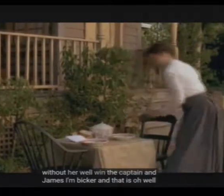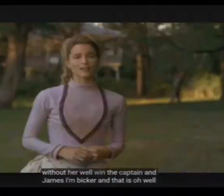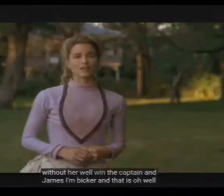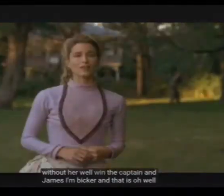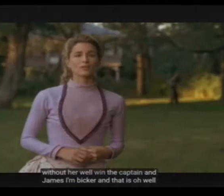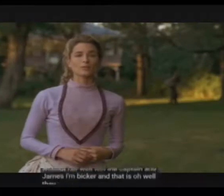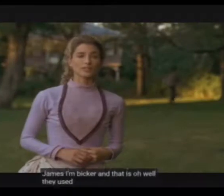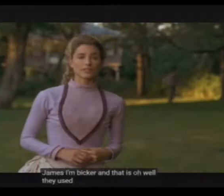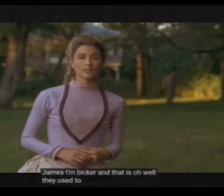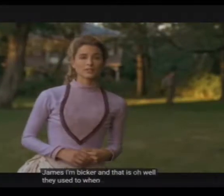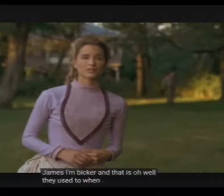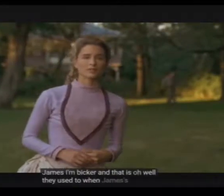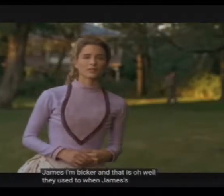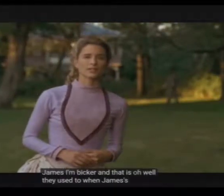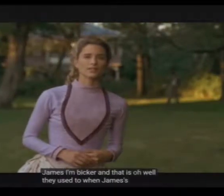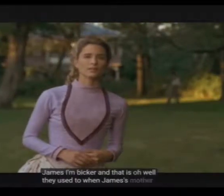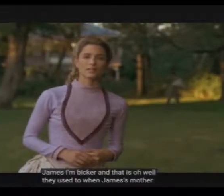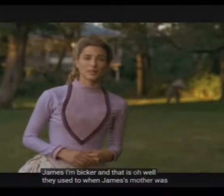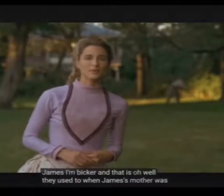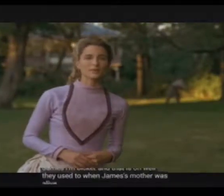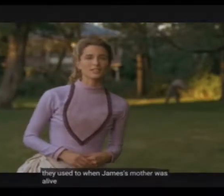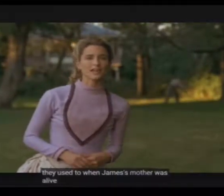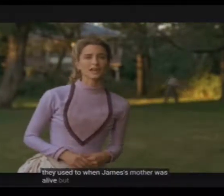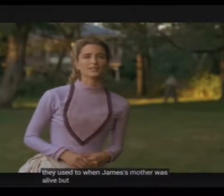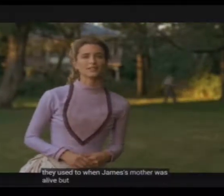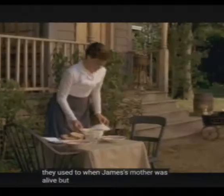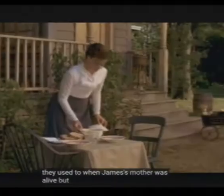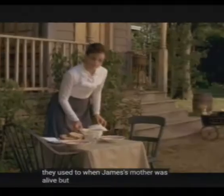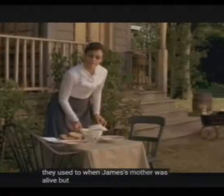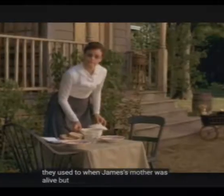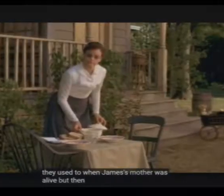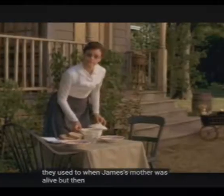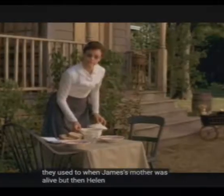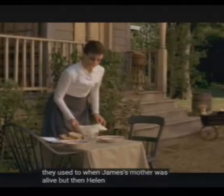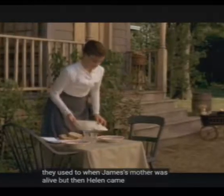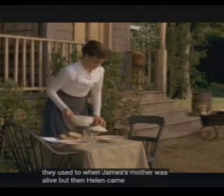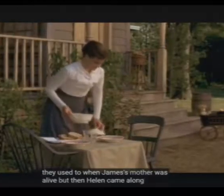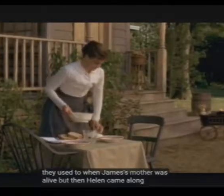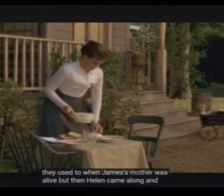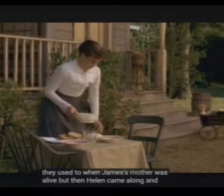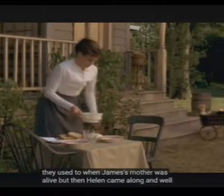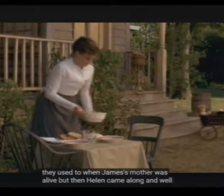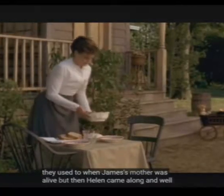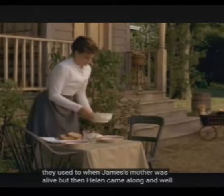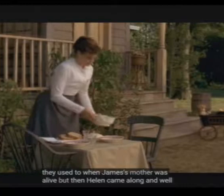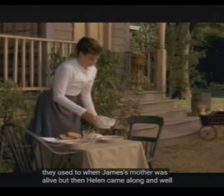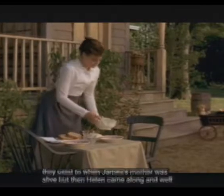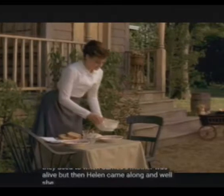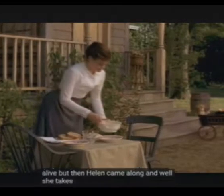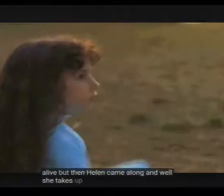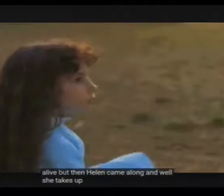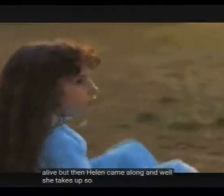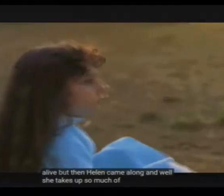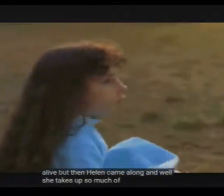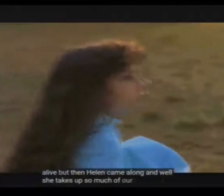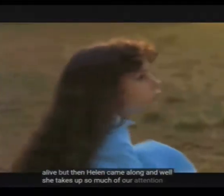Oh, well, they used to when James's mother was alive. But then Helen came along and, well, she takes up so much of our